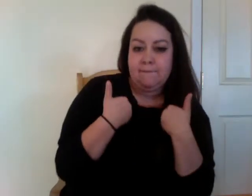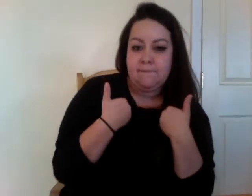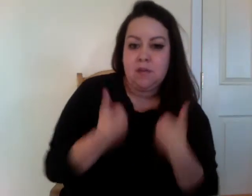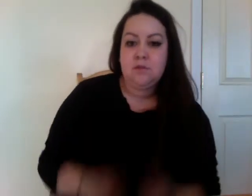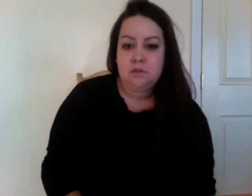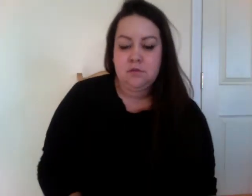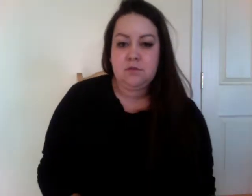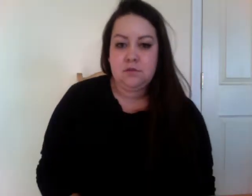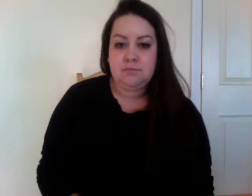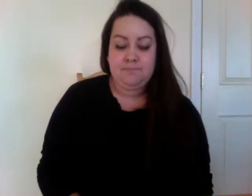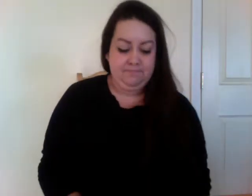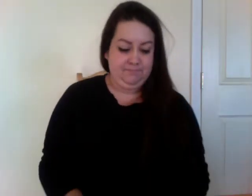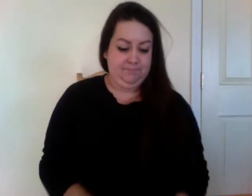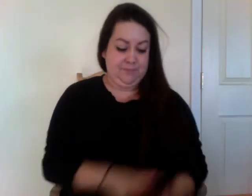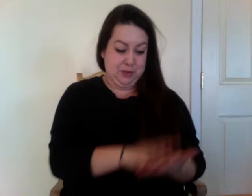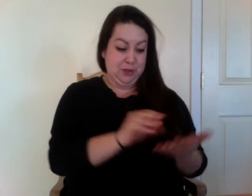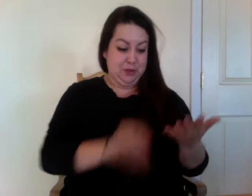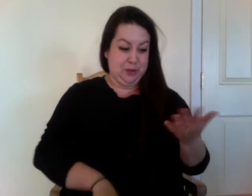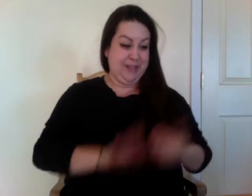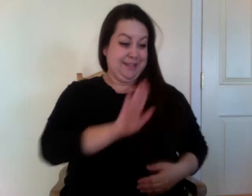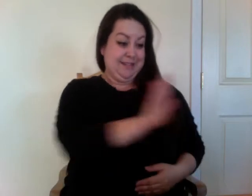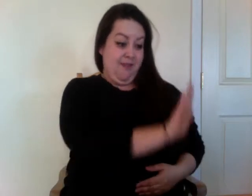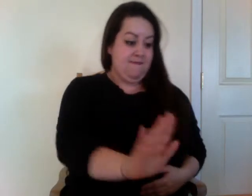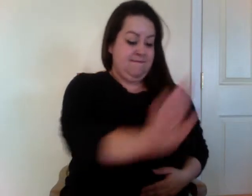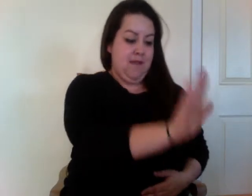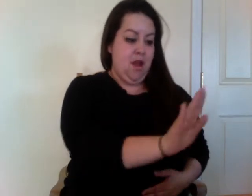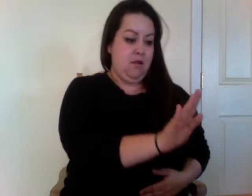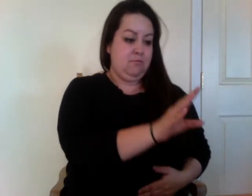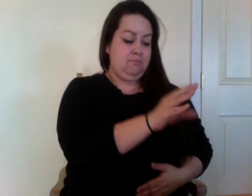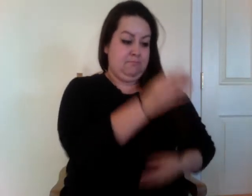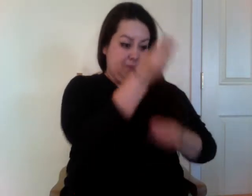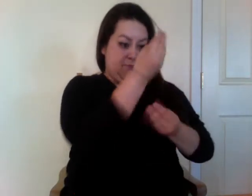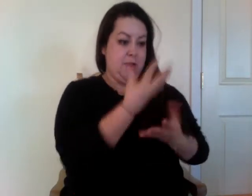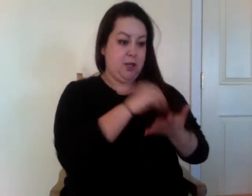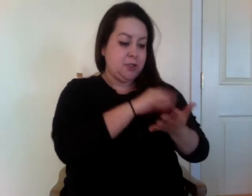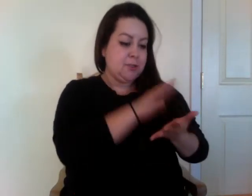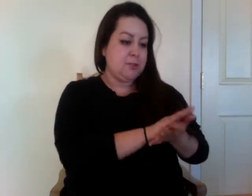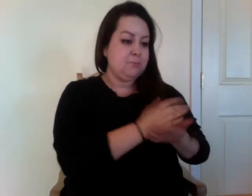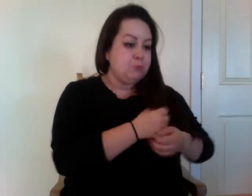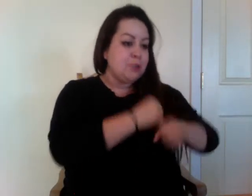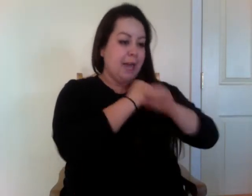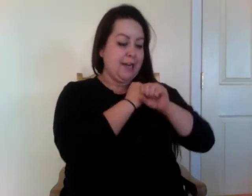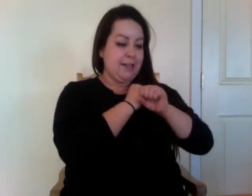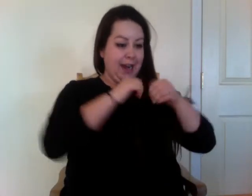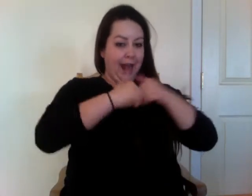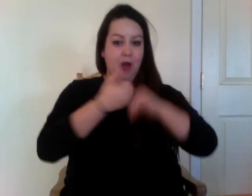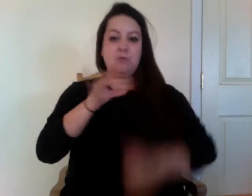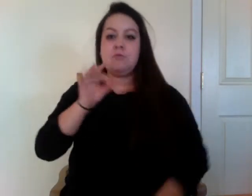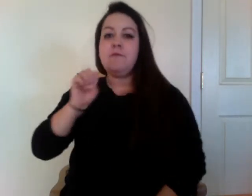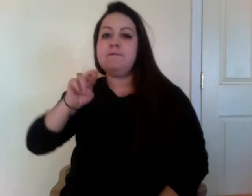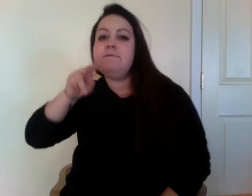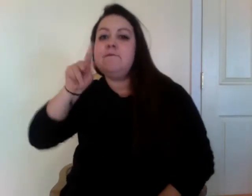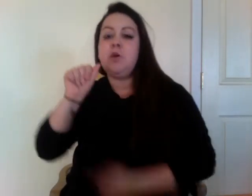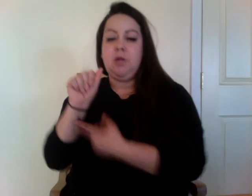Students' records are protected by federal regulation, as we said before, known as FERPA. There are many student